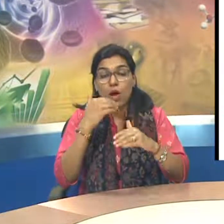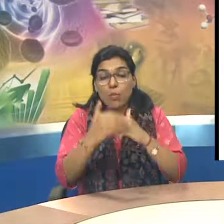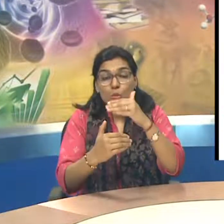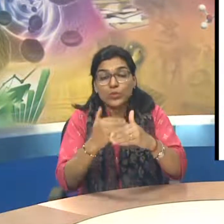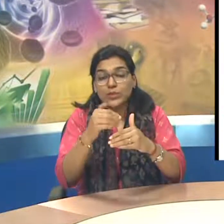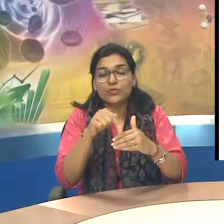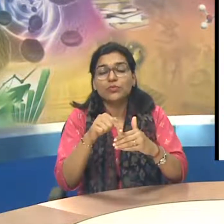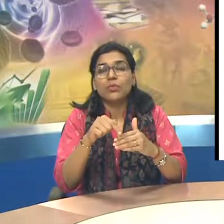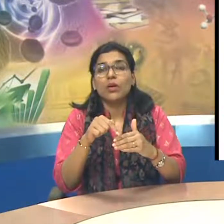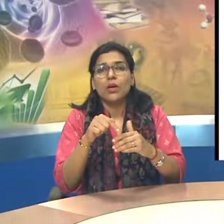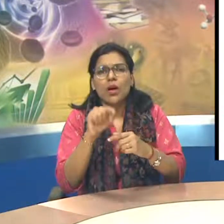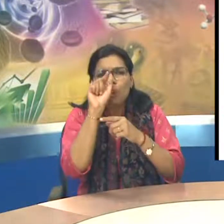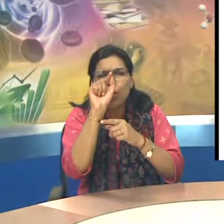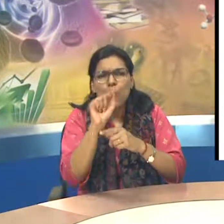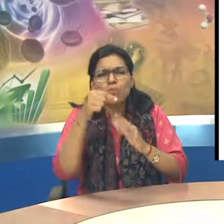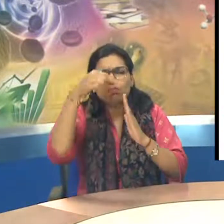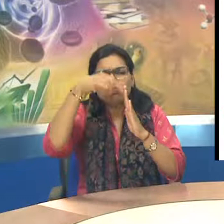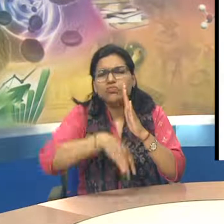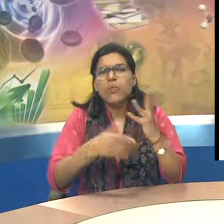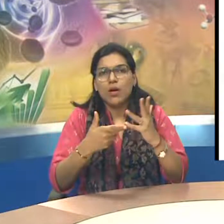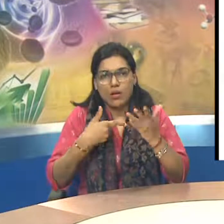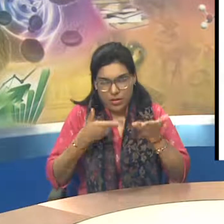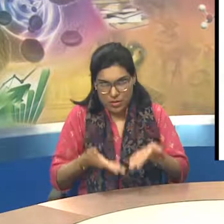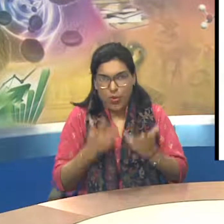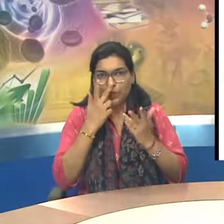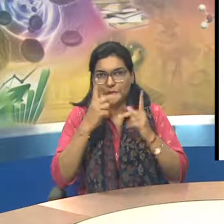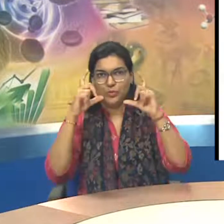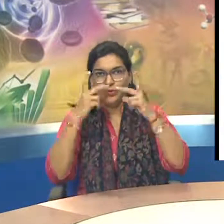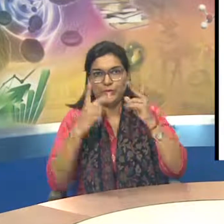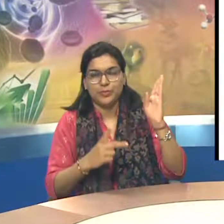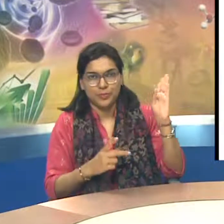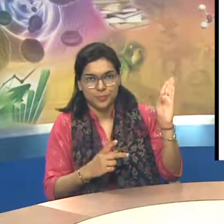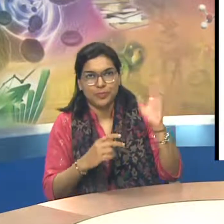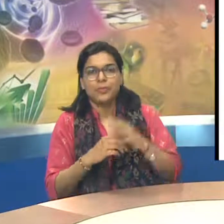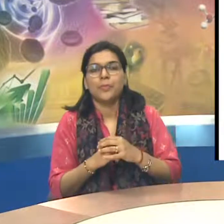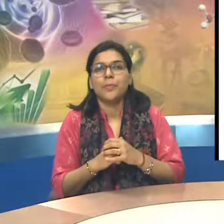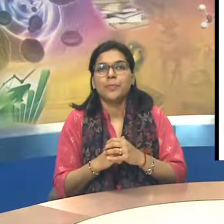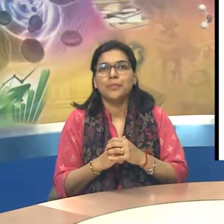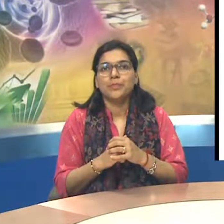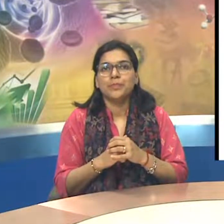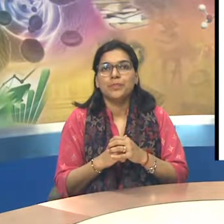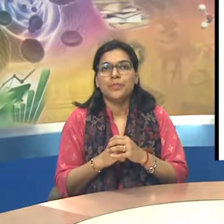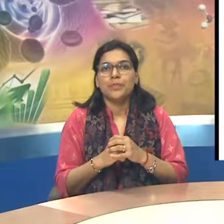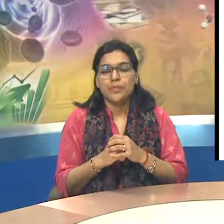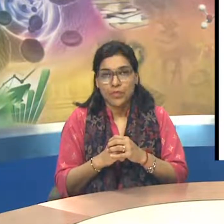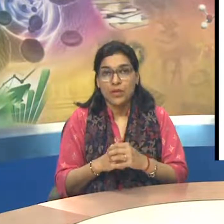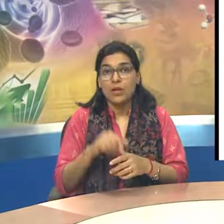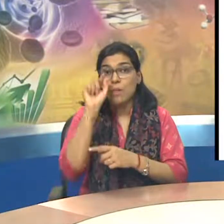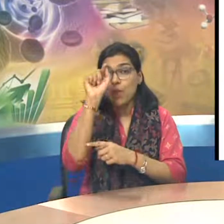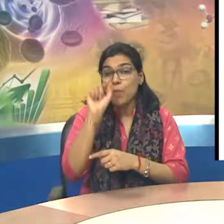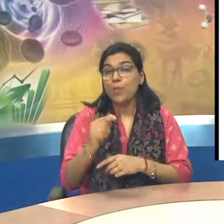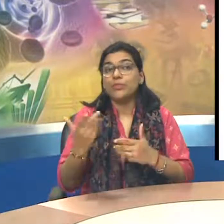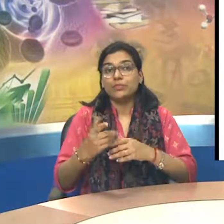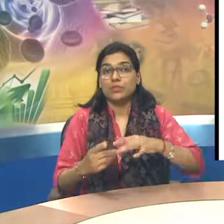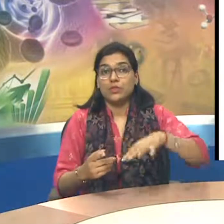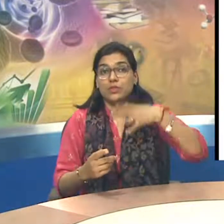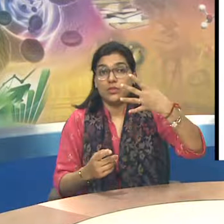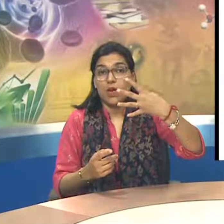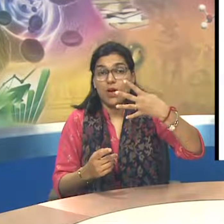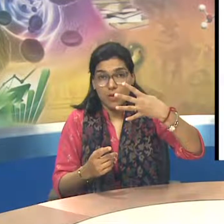Communication process includes the following elements.